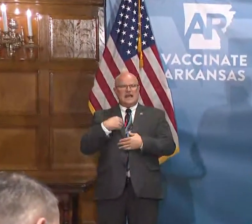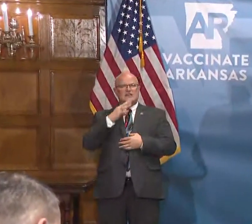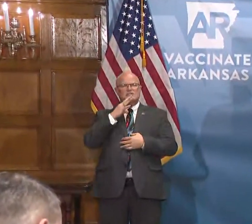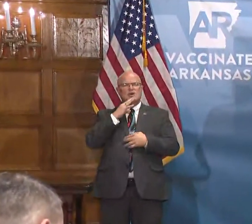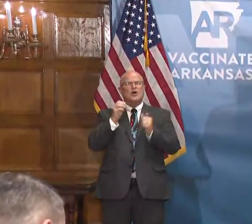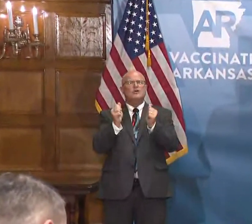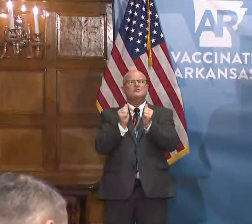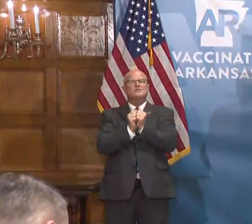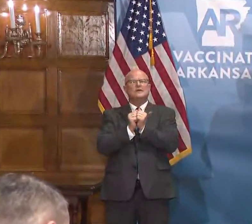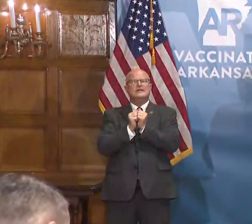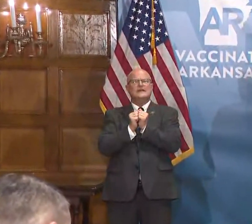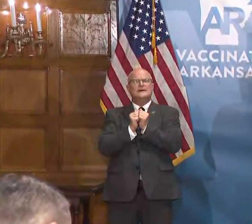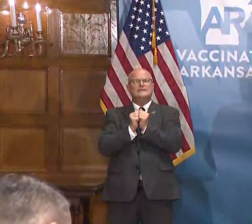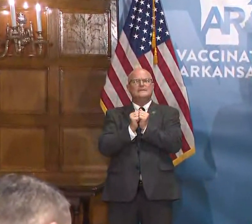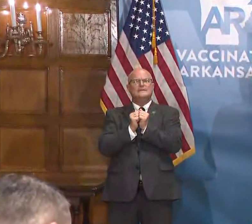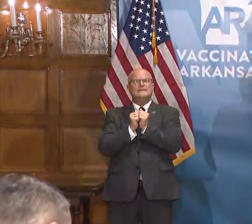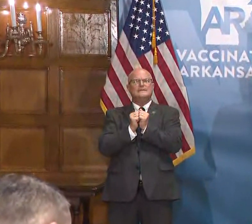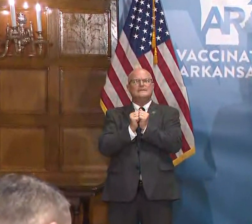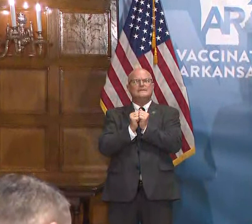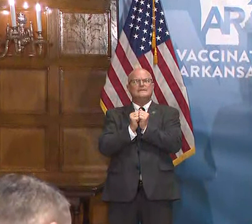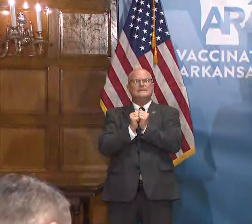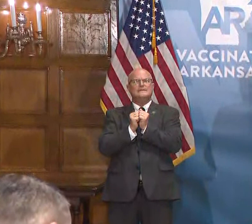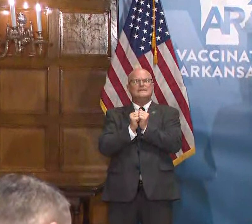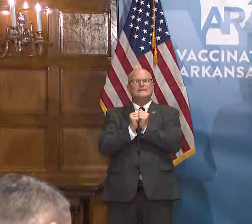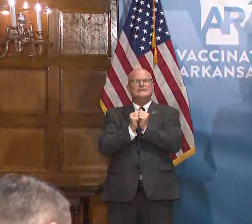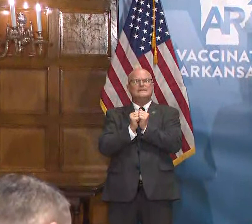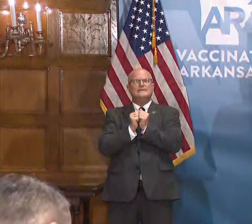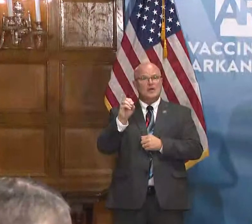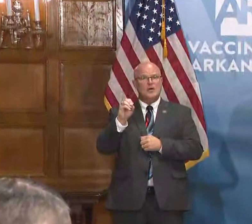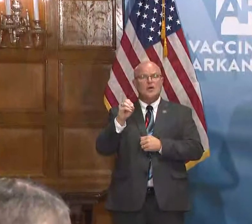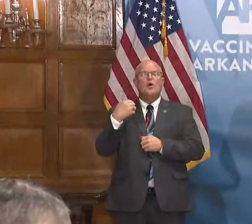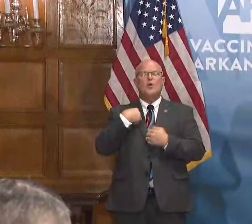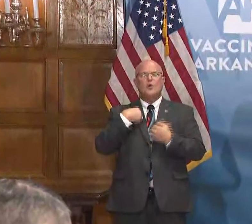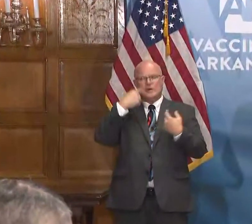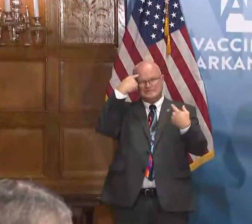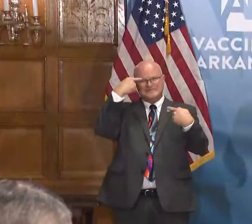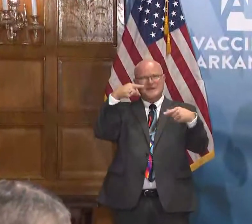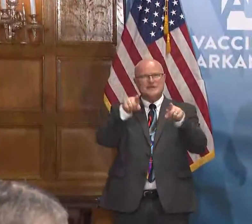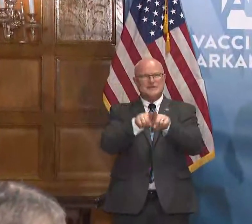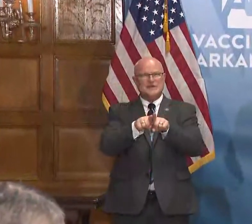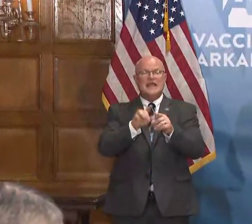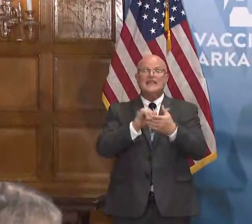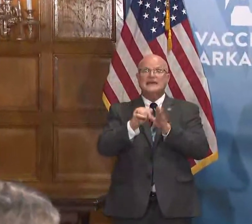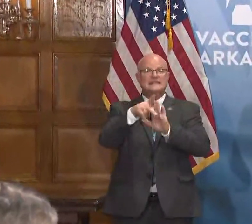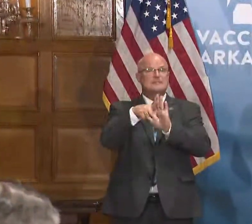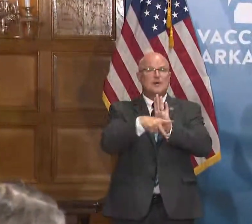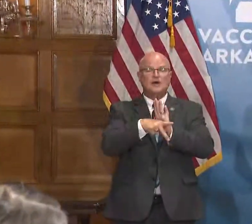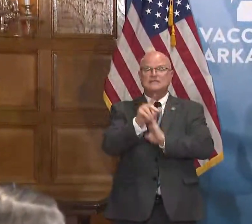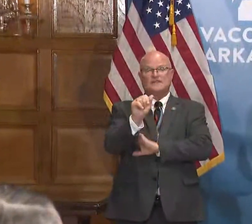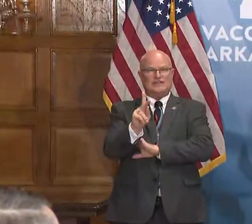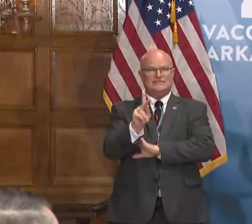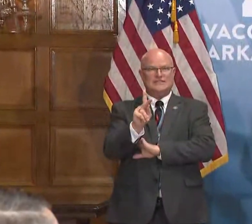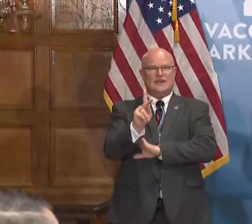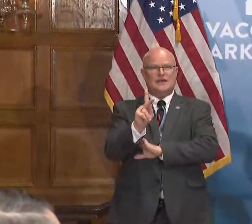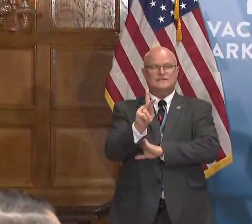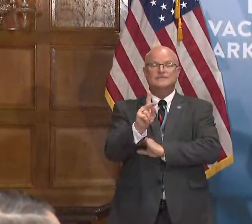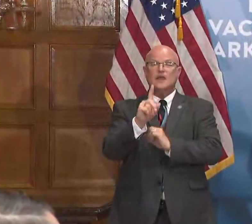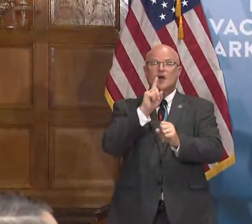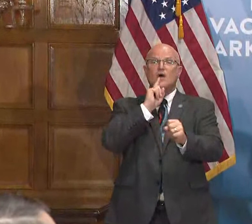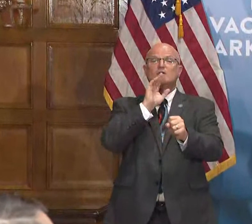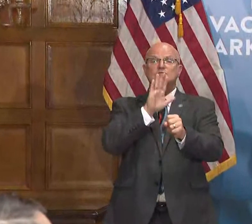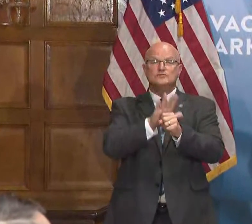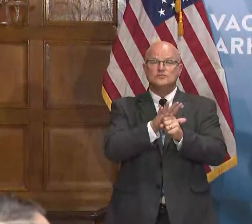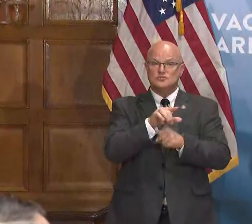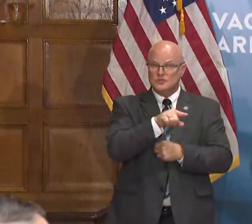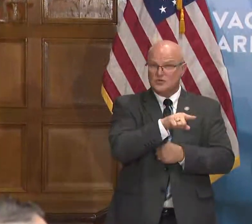spoke with Dr. Romero about. We're together on that. Of course, that is the policy of Arkansas, and we want to assure